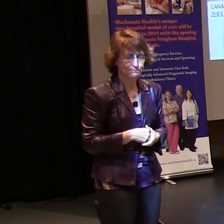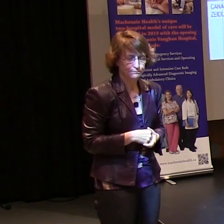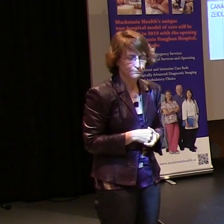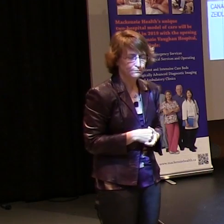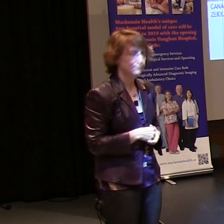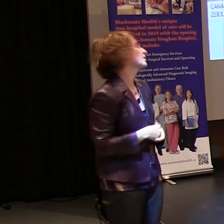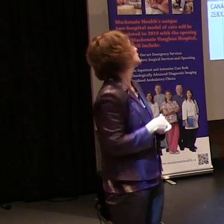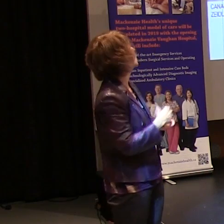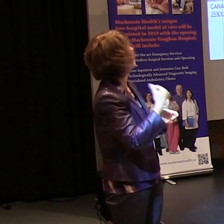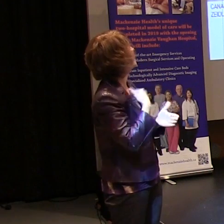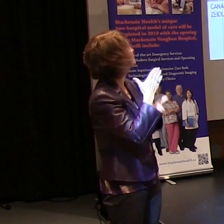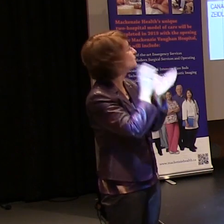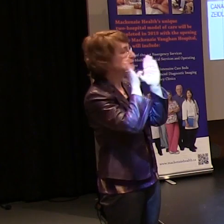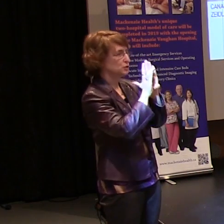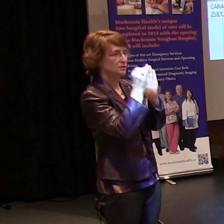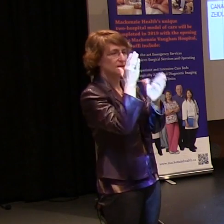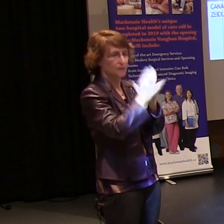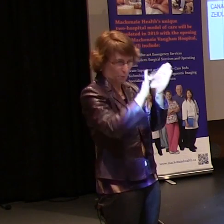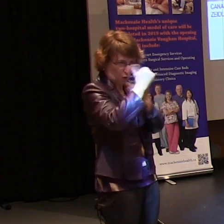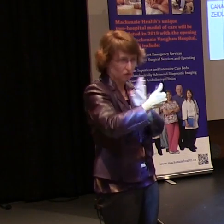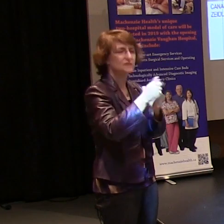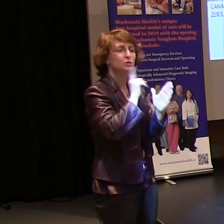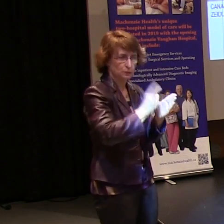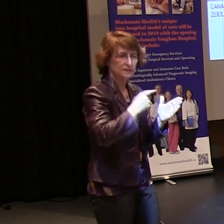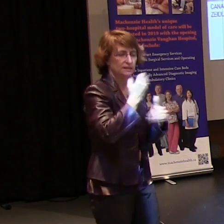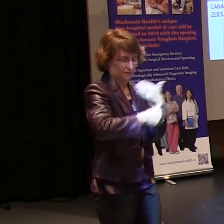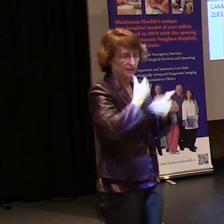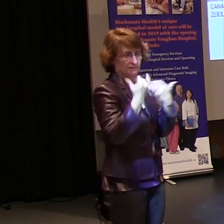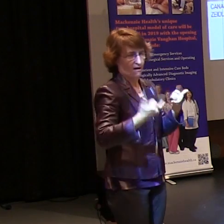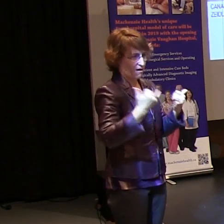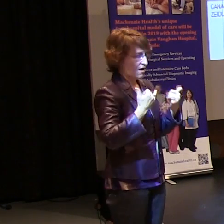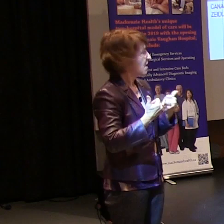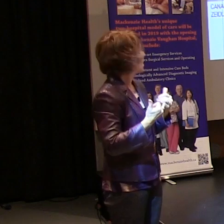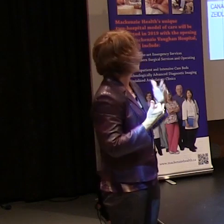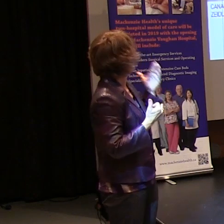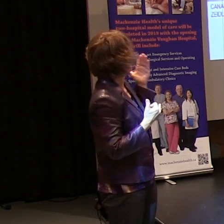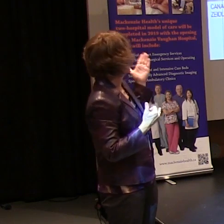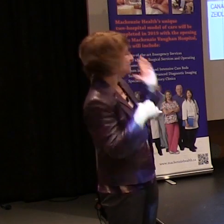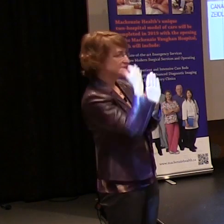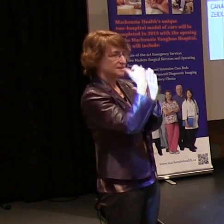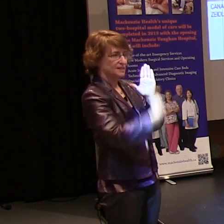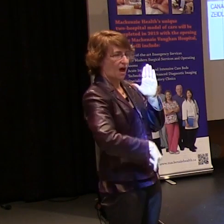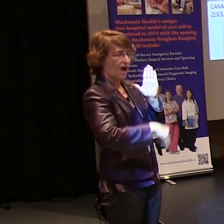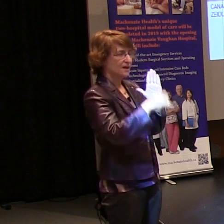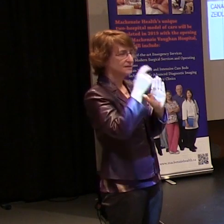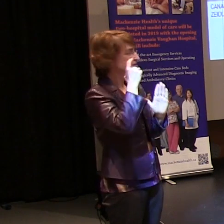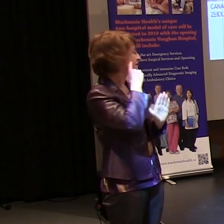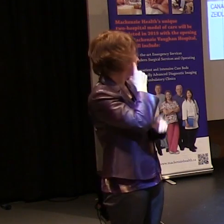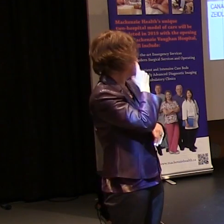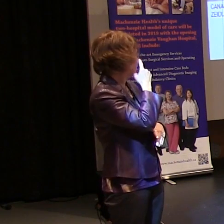I'll show you some pictures of some projects that really talking about that. A design that we did for the Seoul,